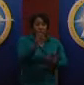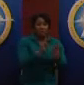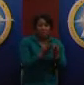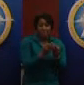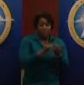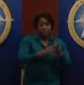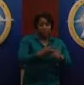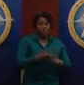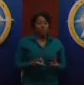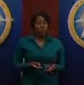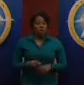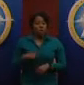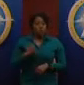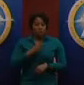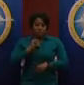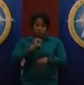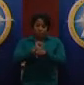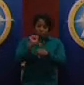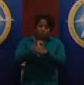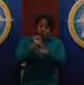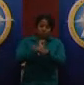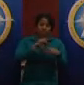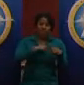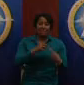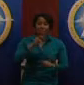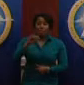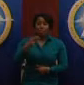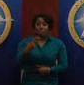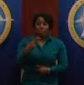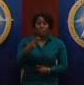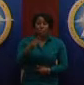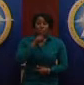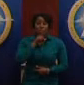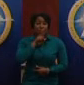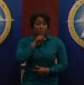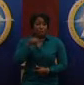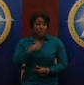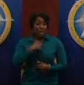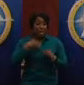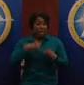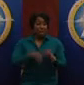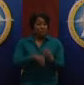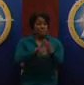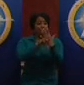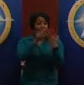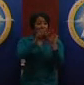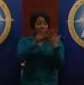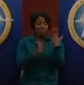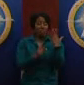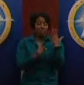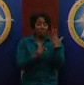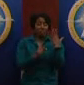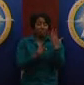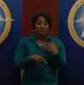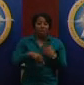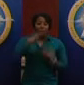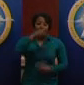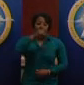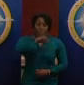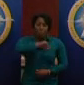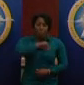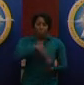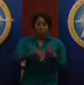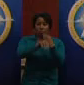March to make sure that we're going to be in the place to offer as many remote learning options, as high quality remote learning options